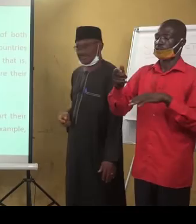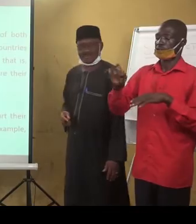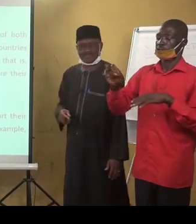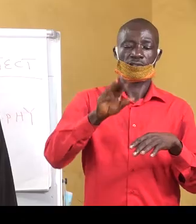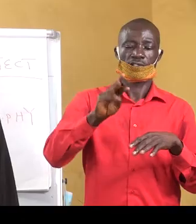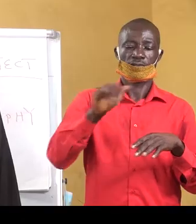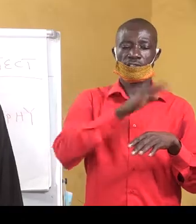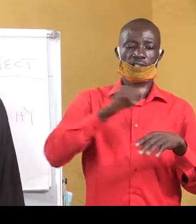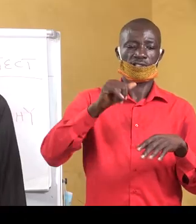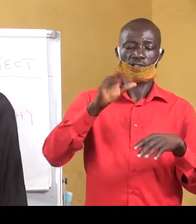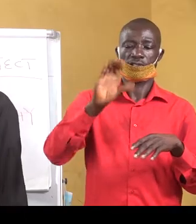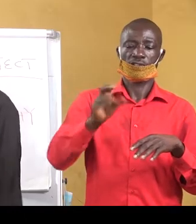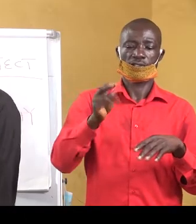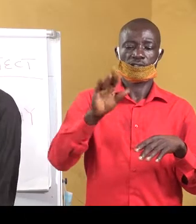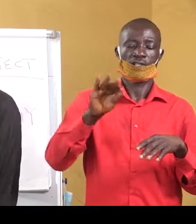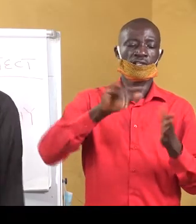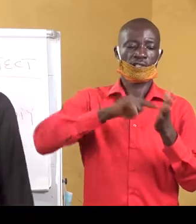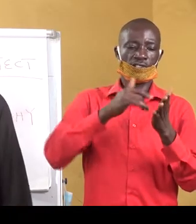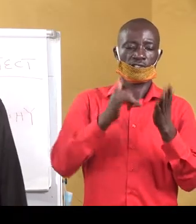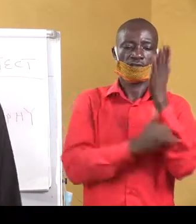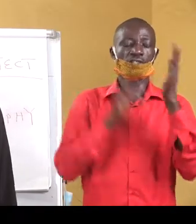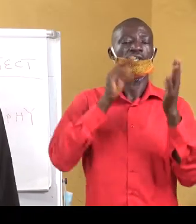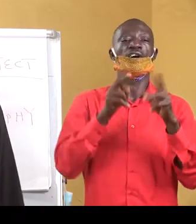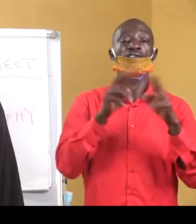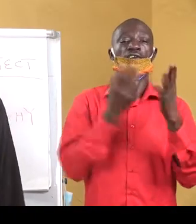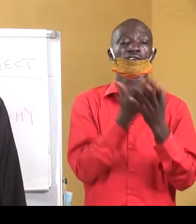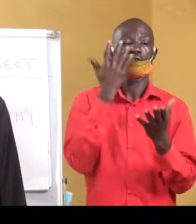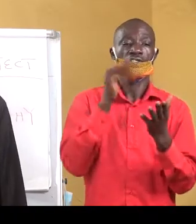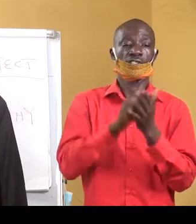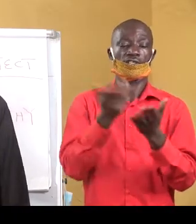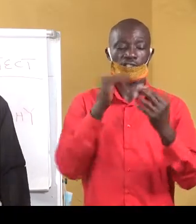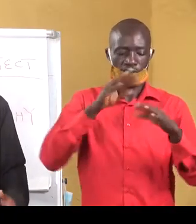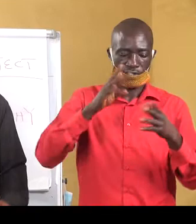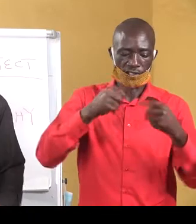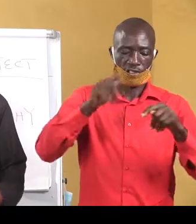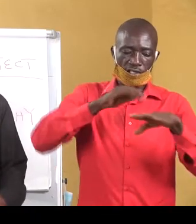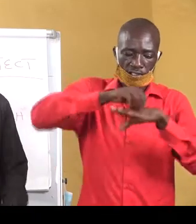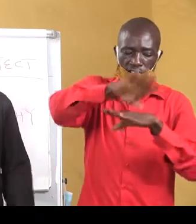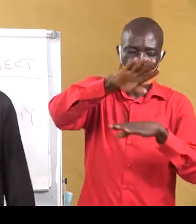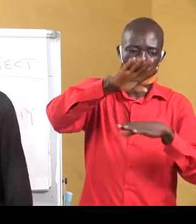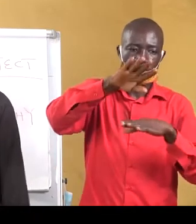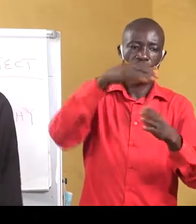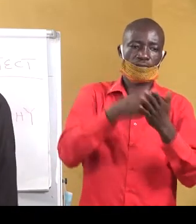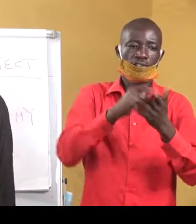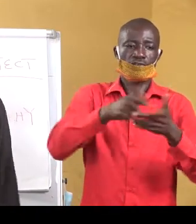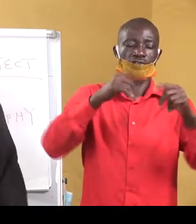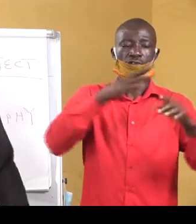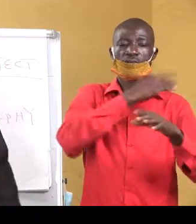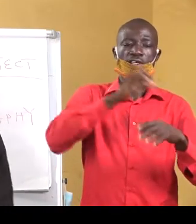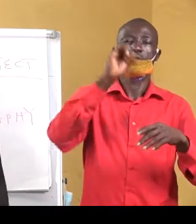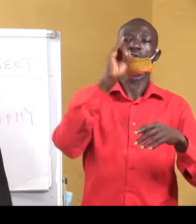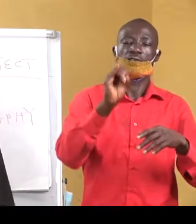China. These countries are wealthy. They try to, even if you observe,